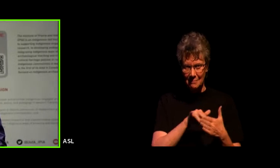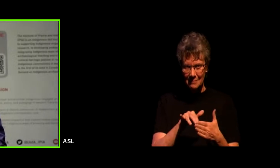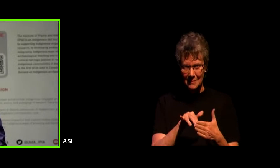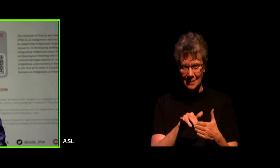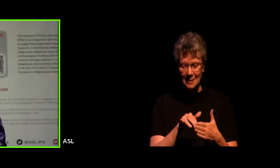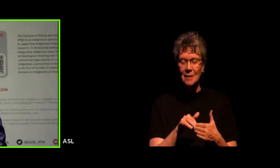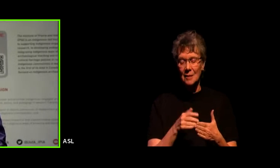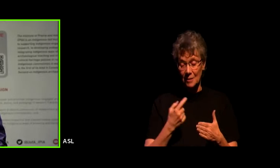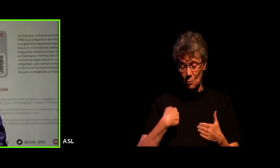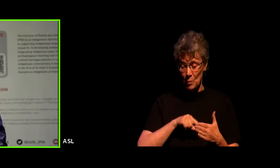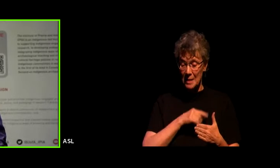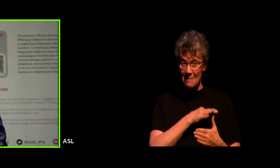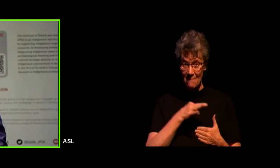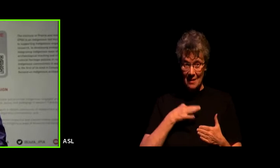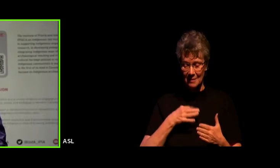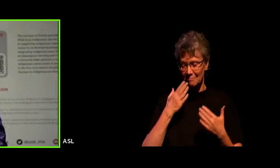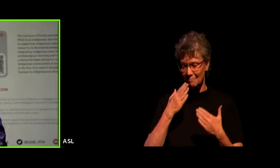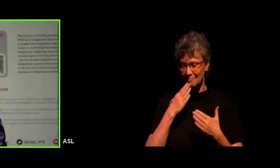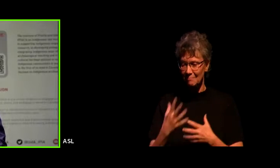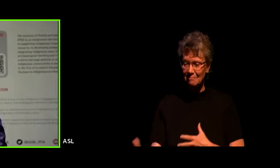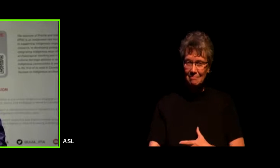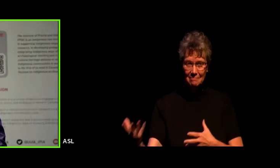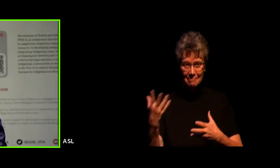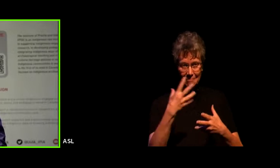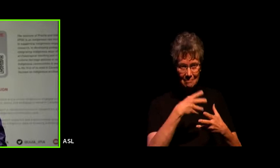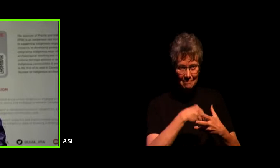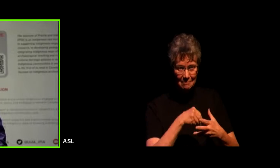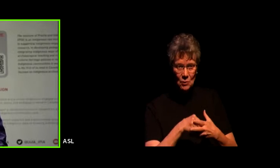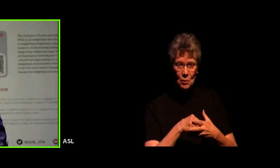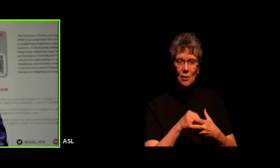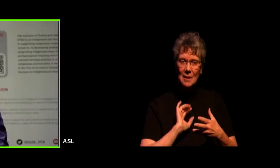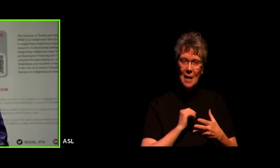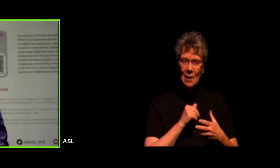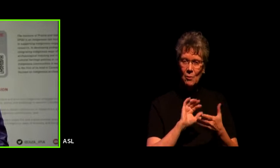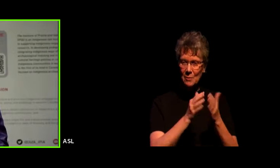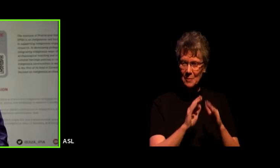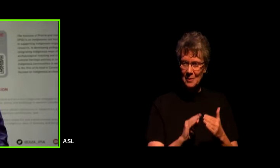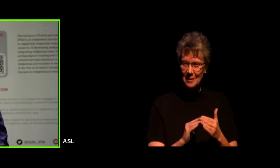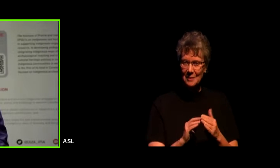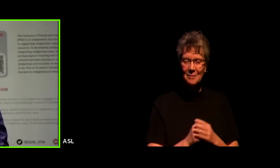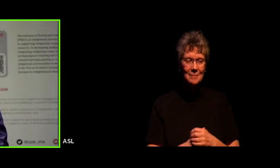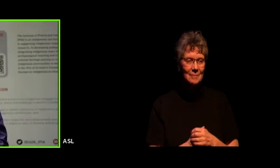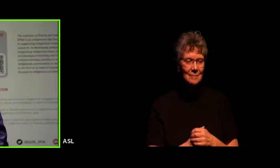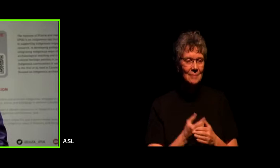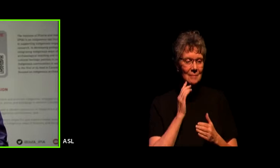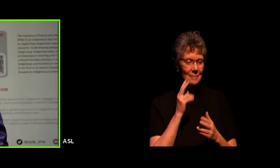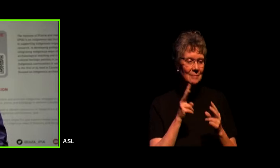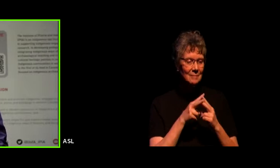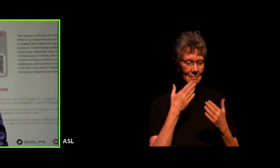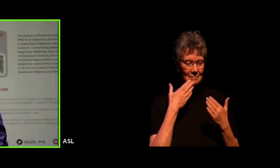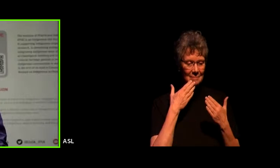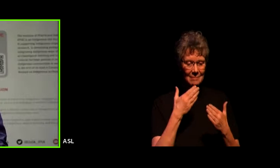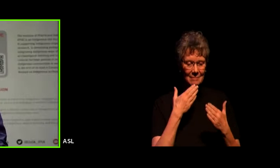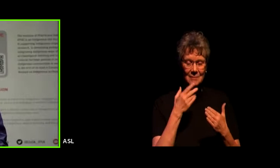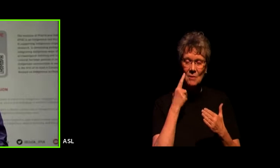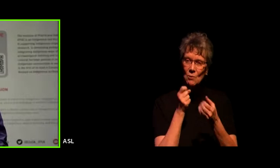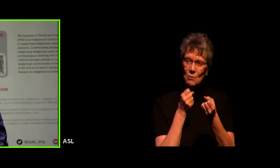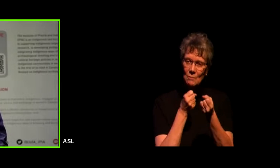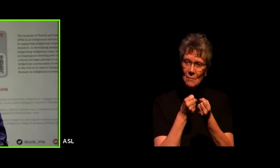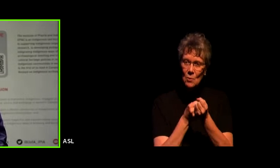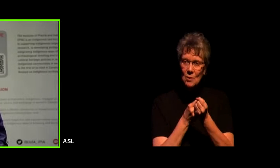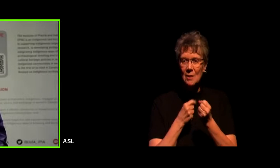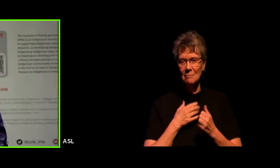Dr. Supernant and the IPIA in our faculty community. We're also deeply grateful for the support and the